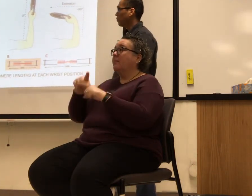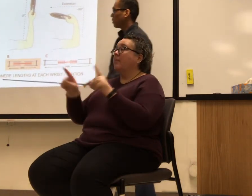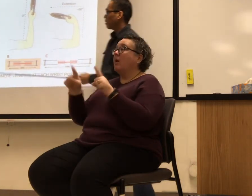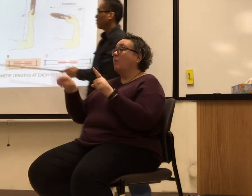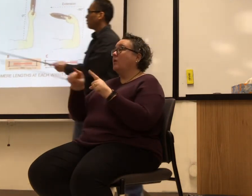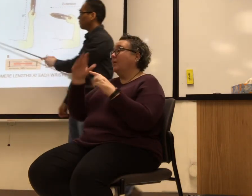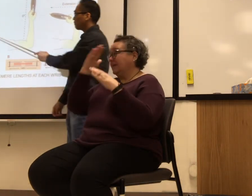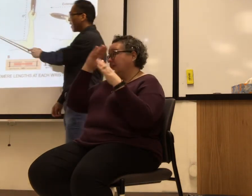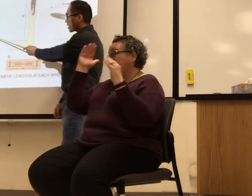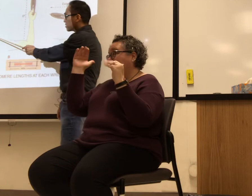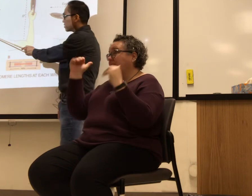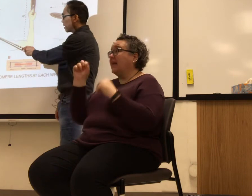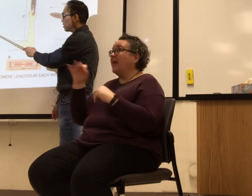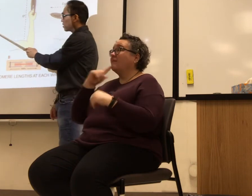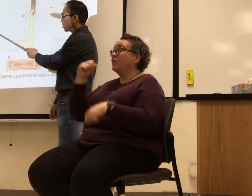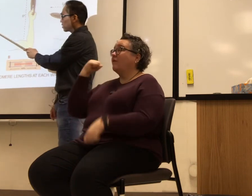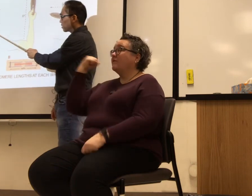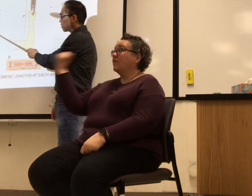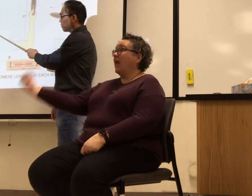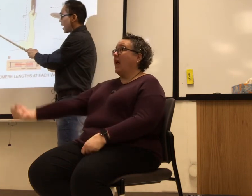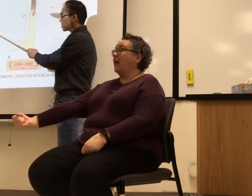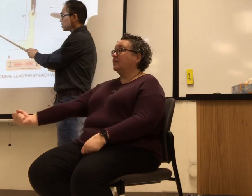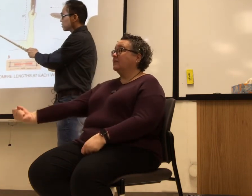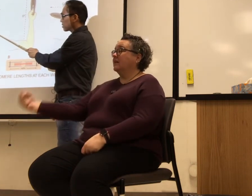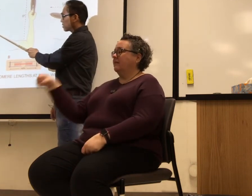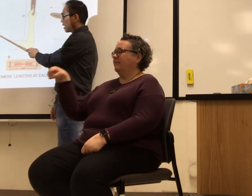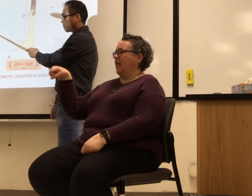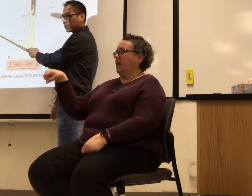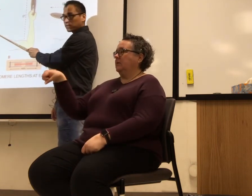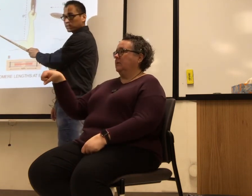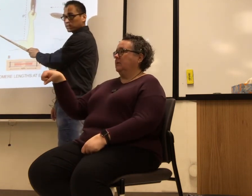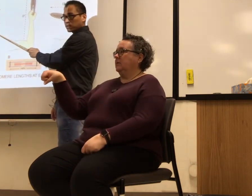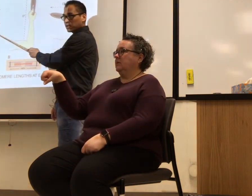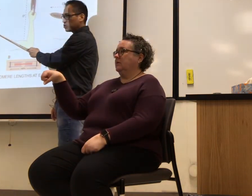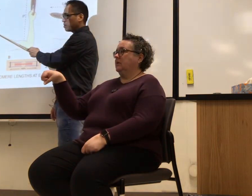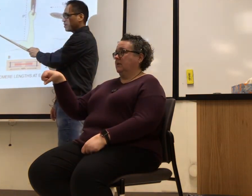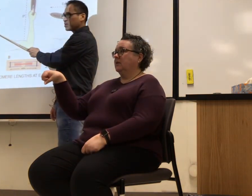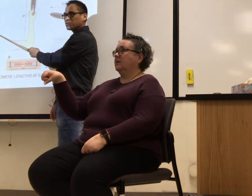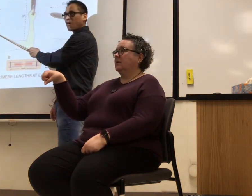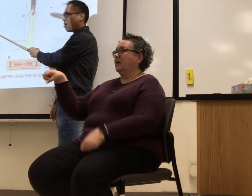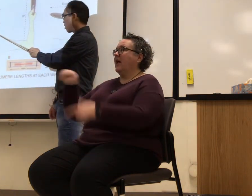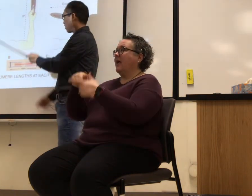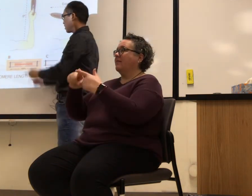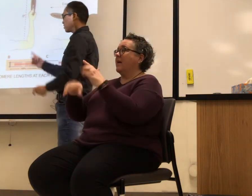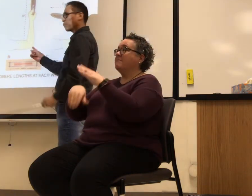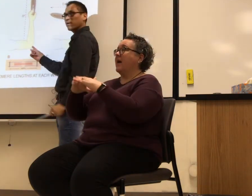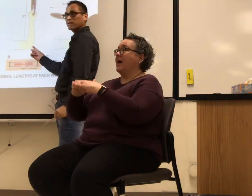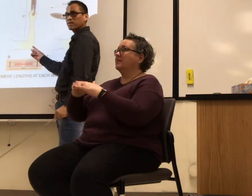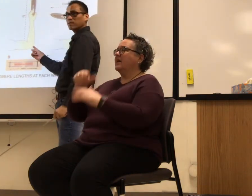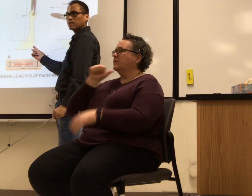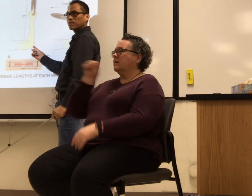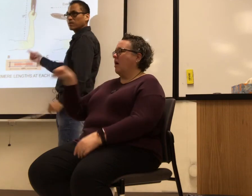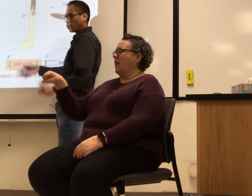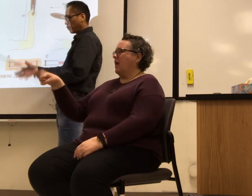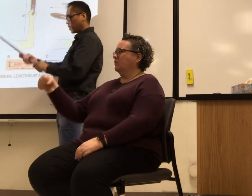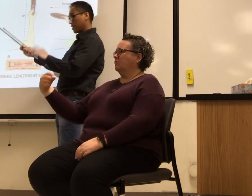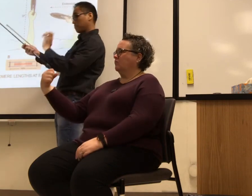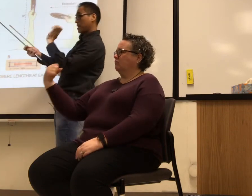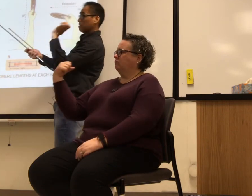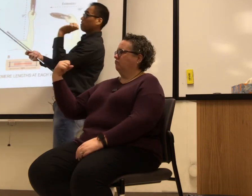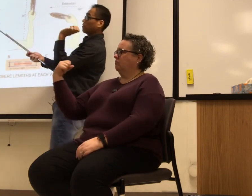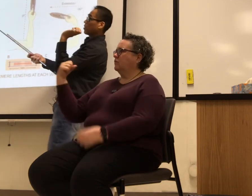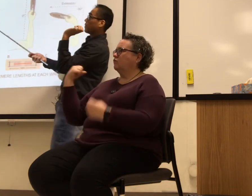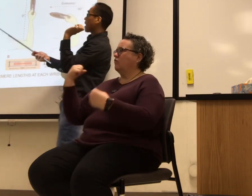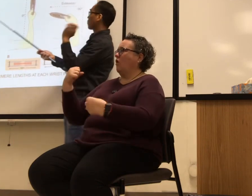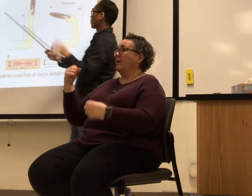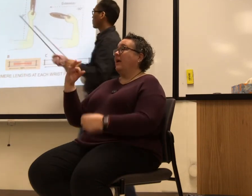if you flex and then max effort, it shouldn't be as strong as this one. Or if you kind of